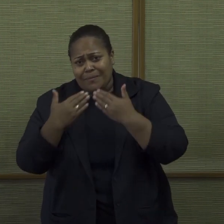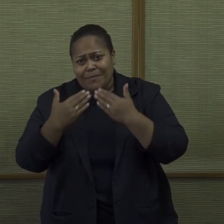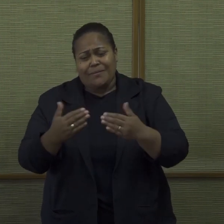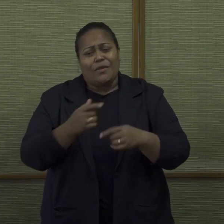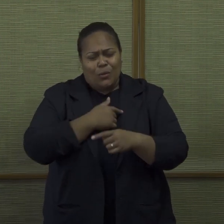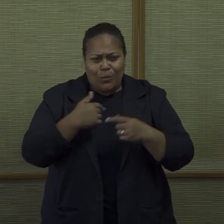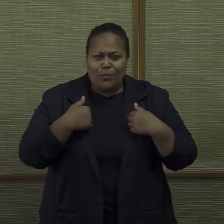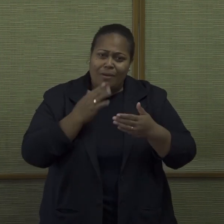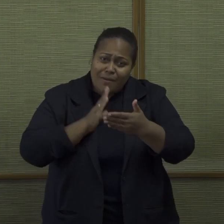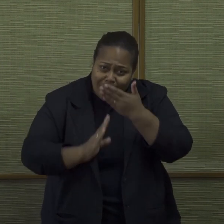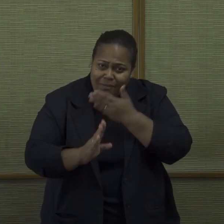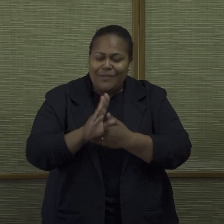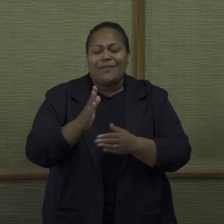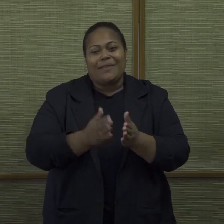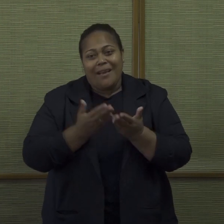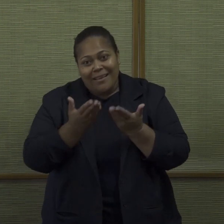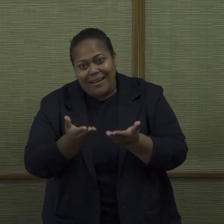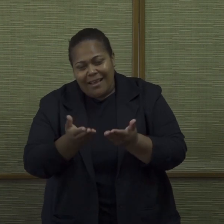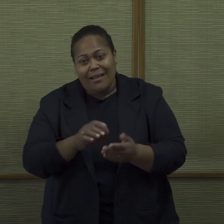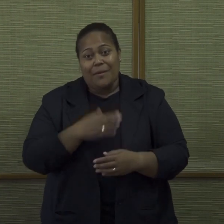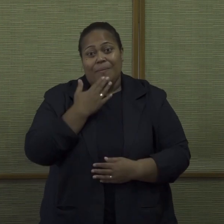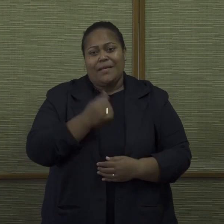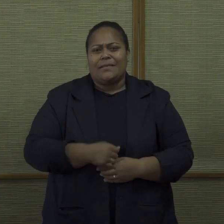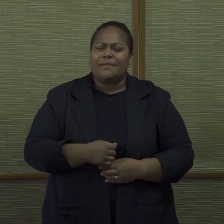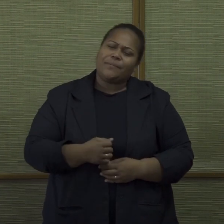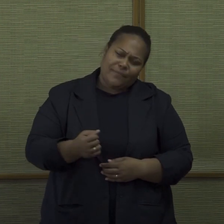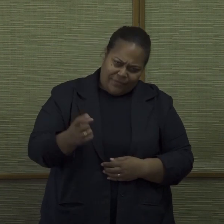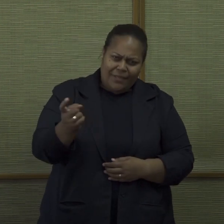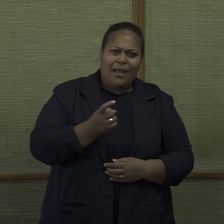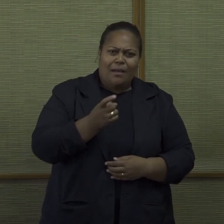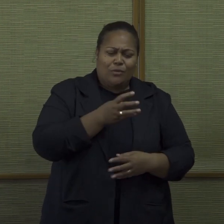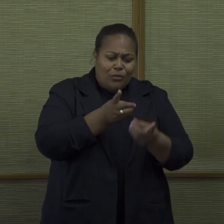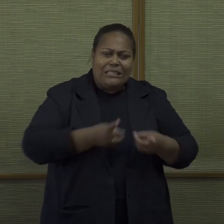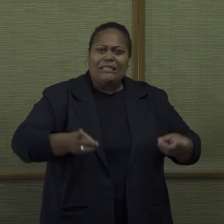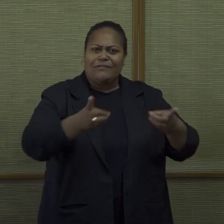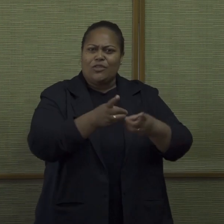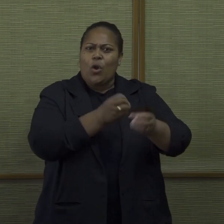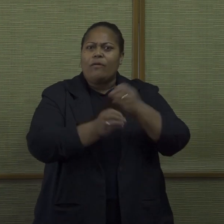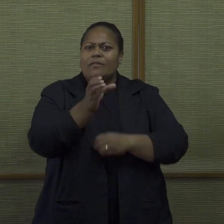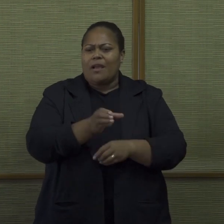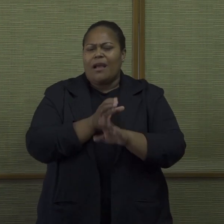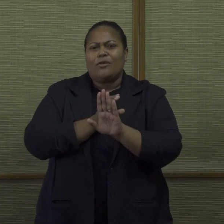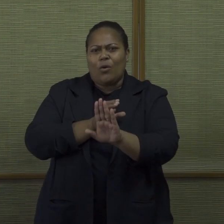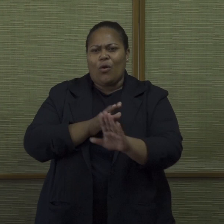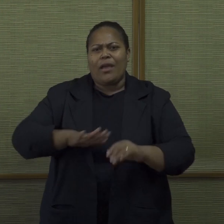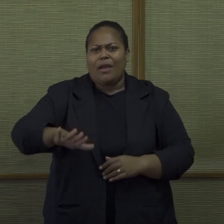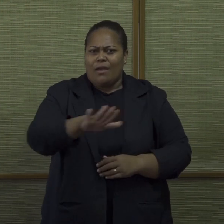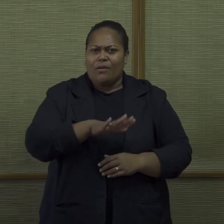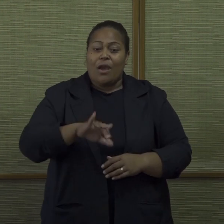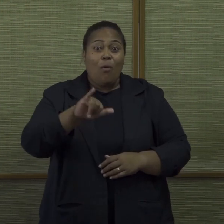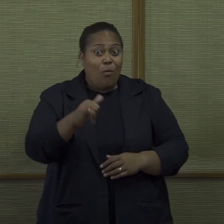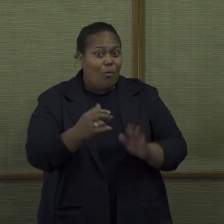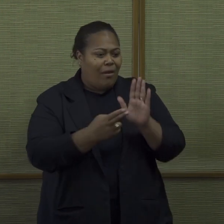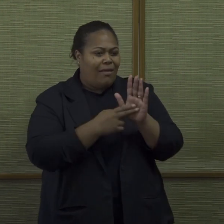we humbly request if you could please come through the divisional officers, or in this case, do come through the